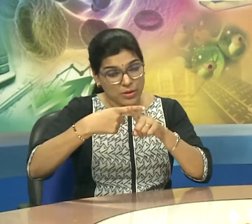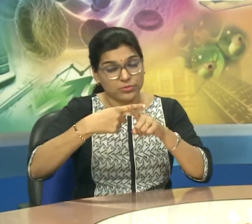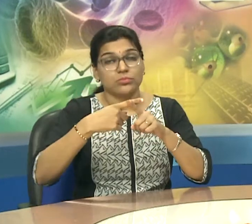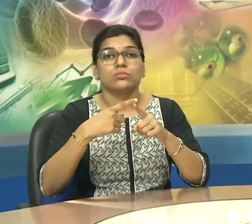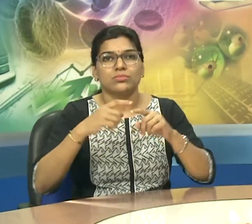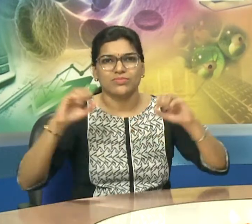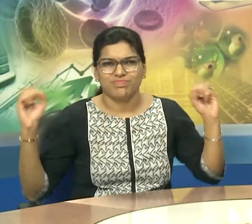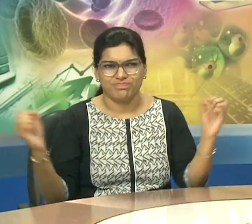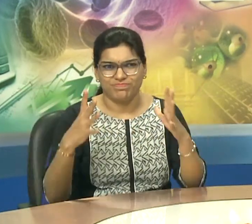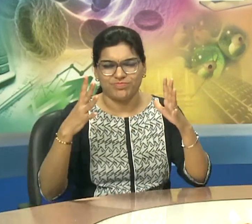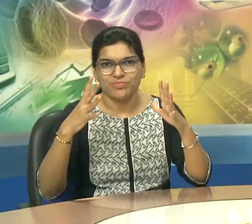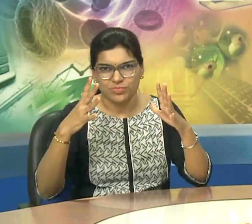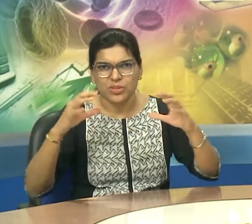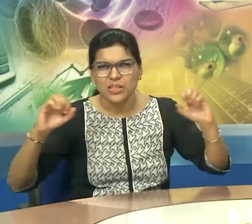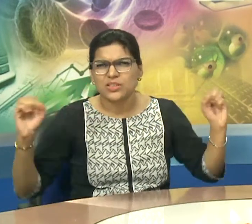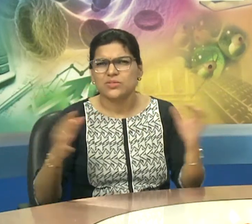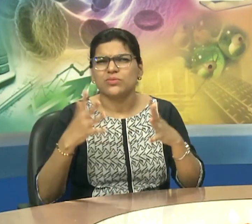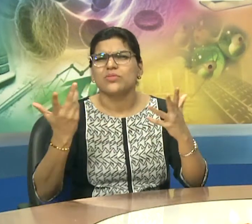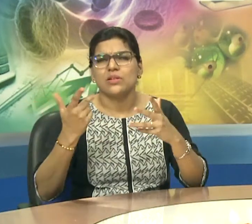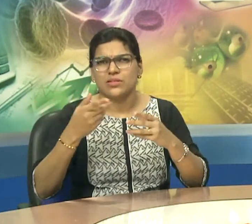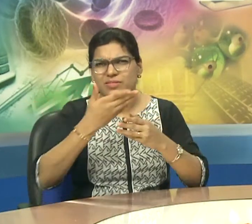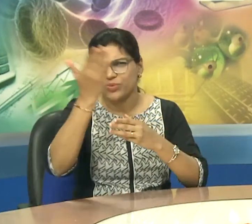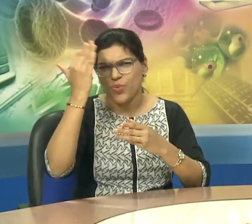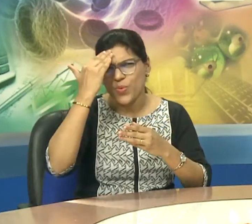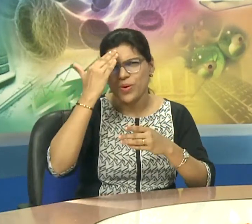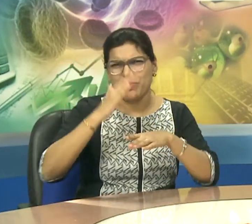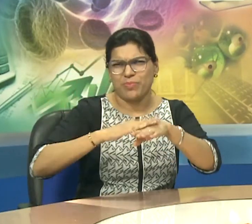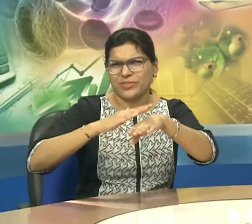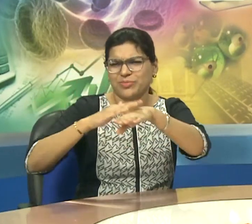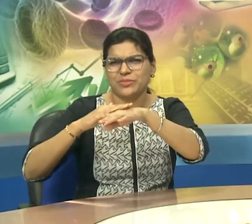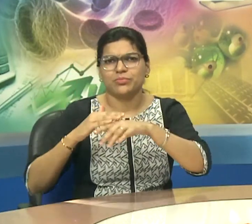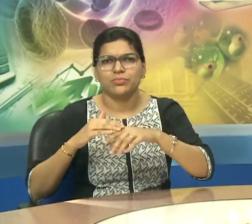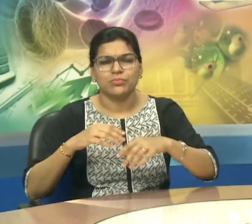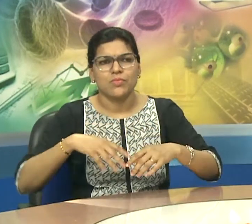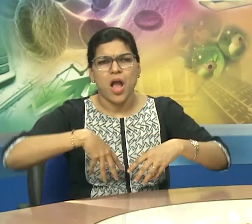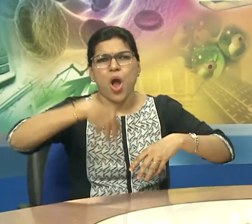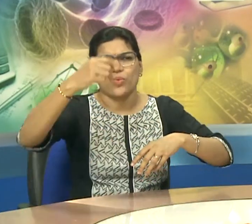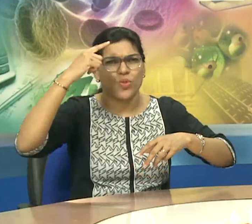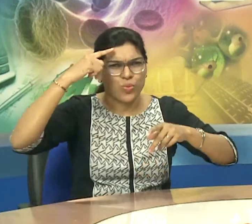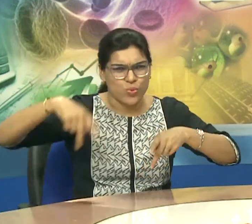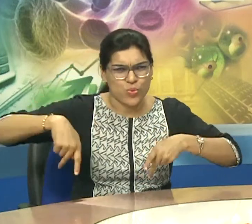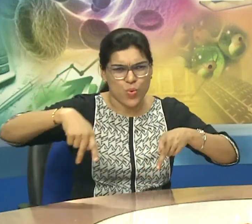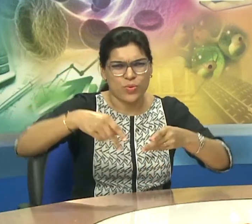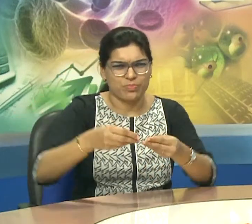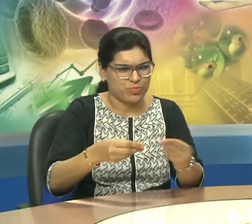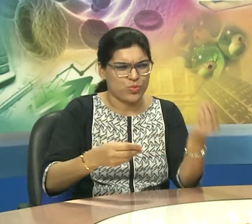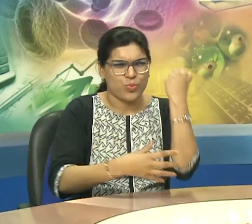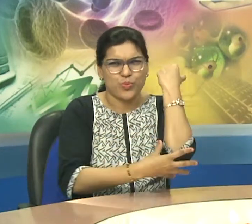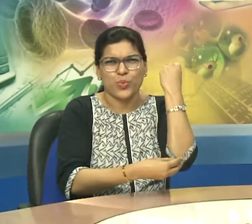not allowed, it is illegal, it is punishable, and also there is fine.